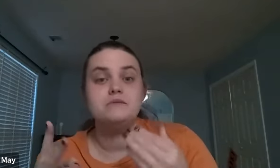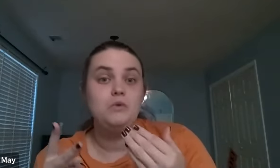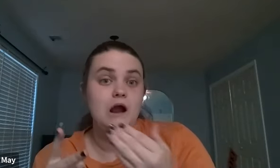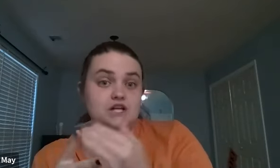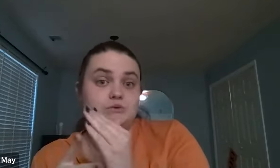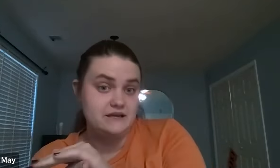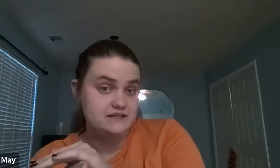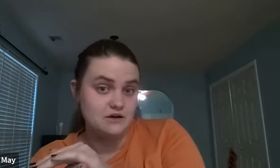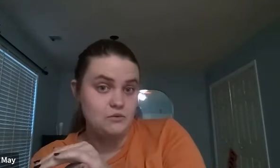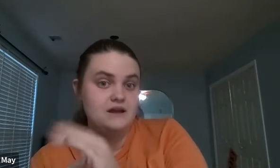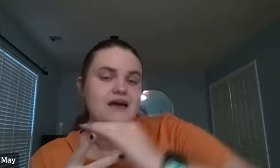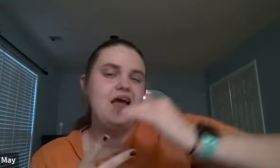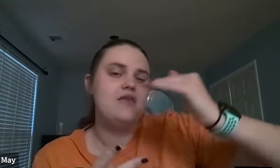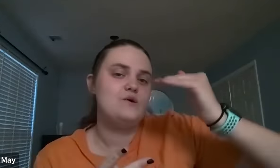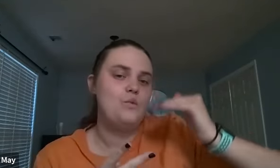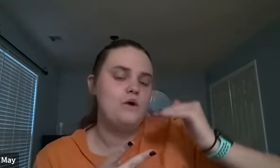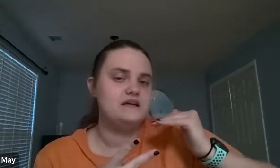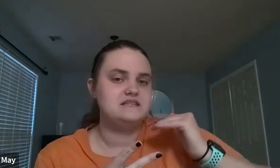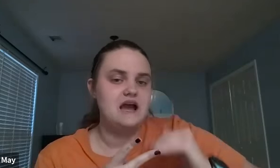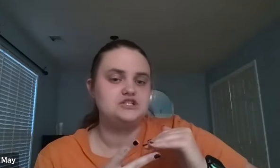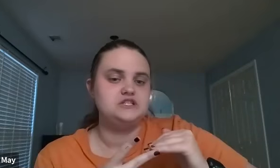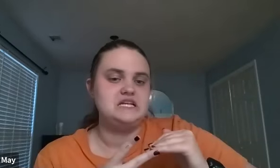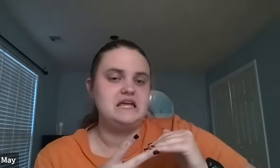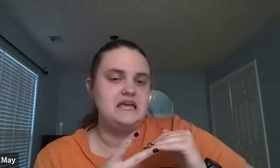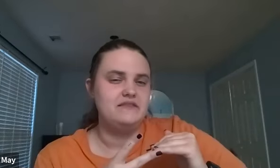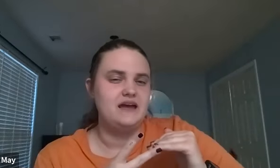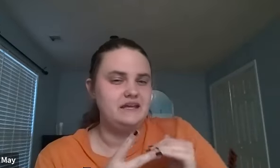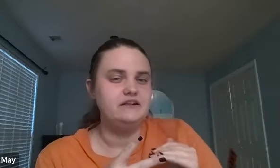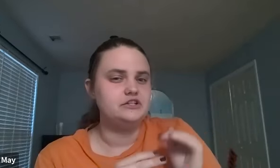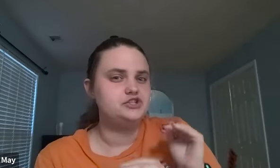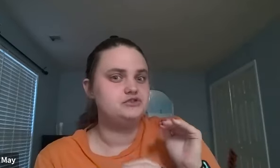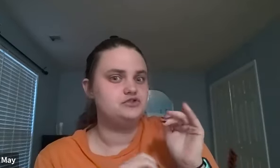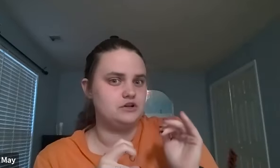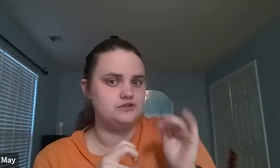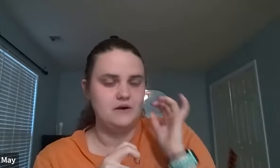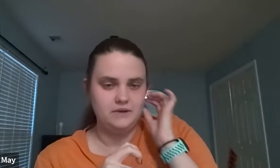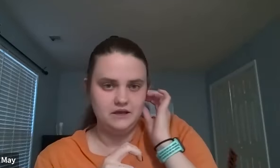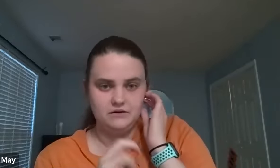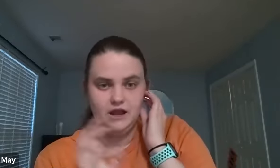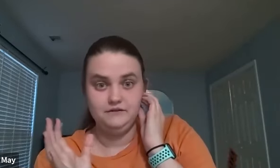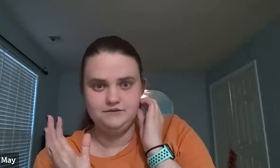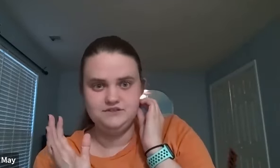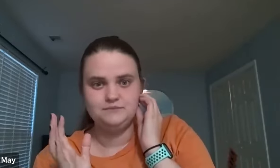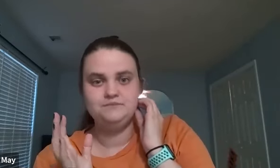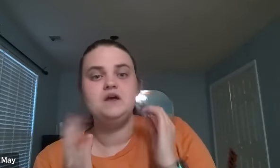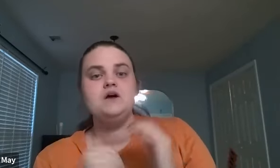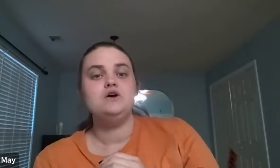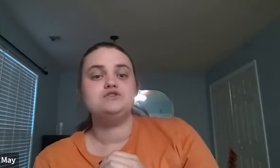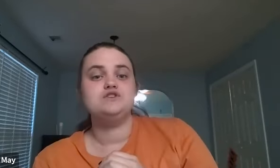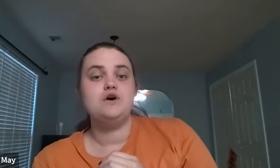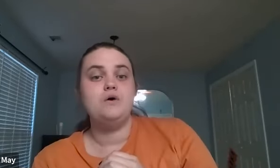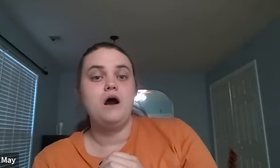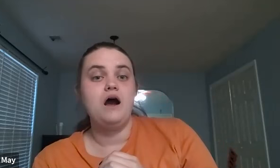more actual ASL one. And then one that's actually in that English structure that we are kind of used to. So I